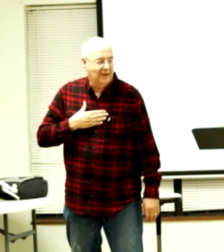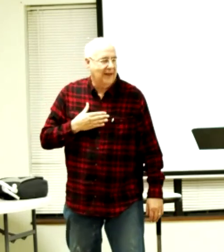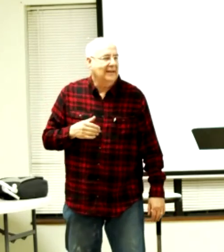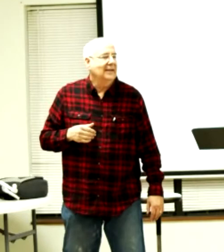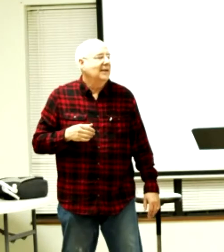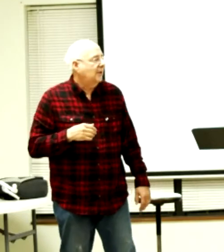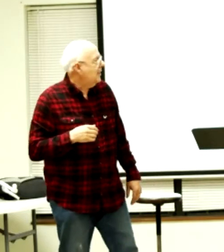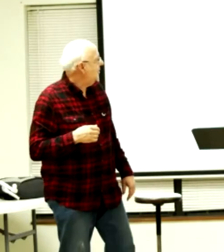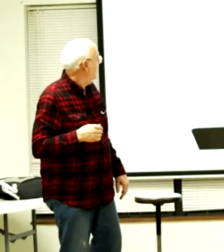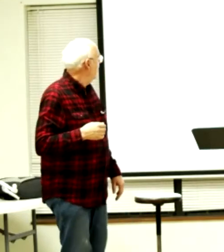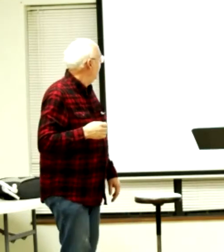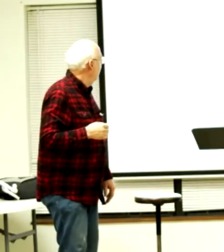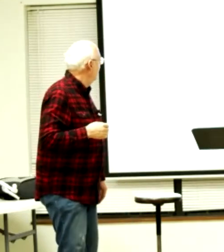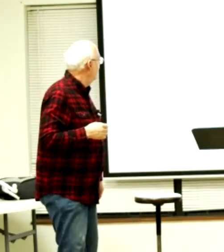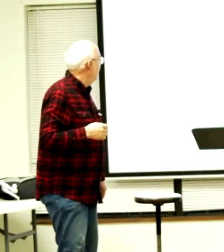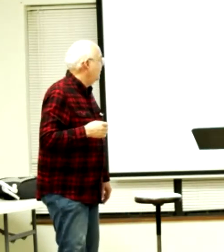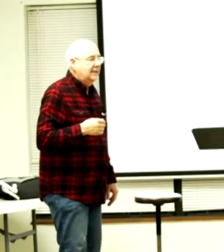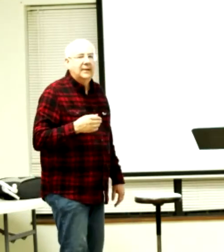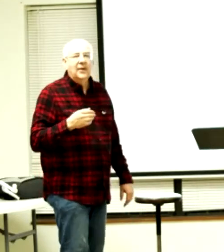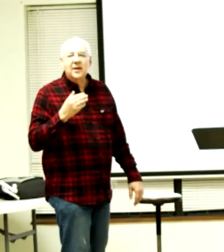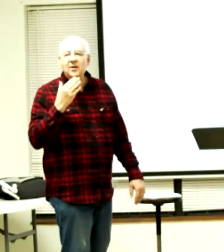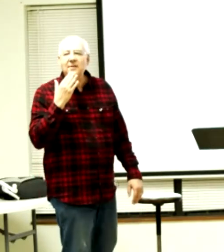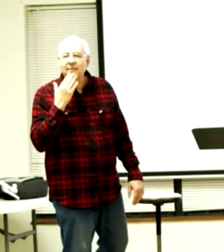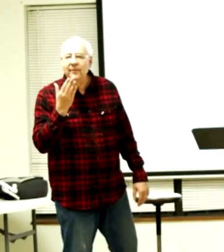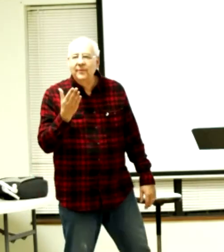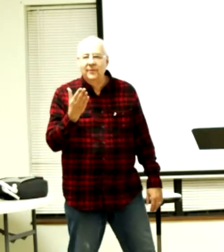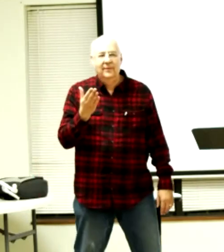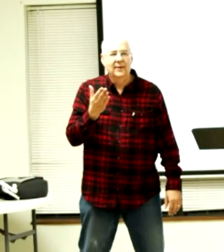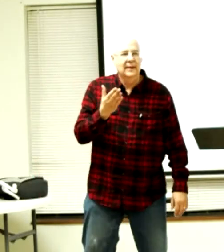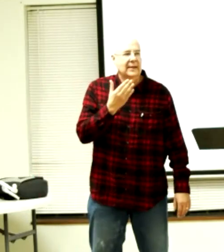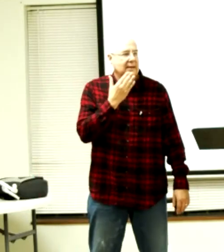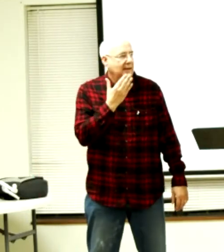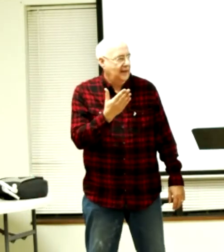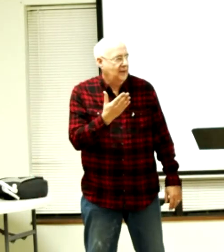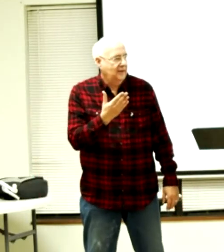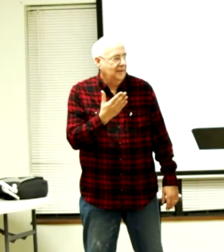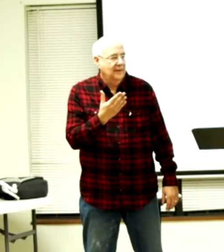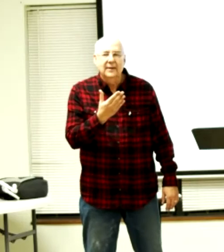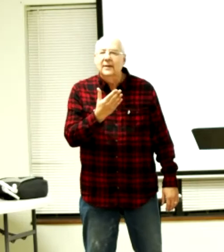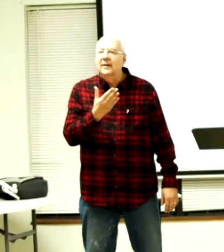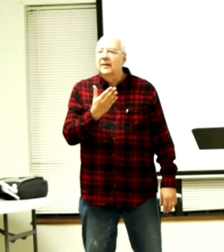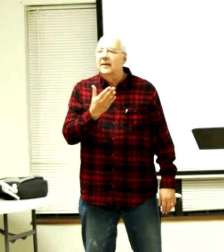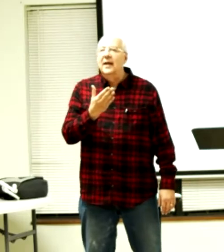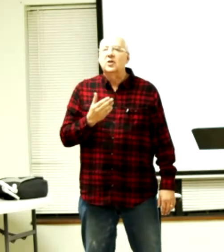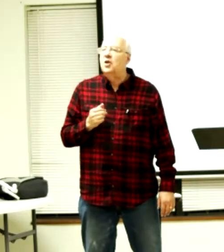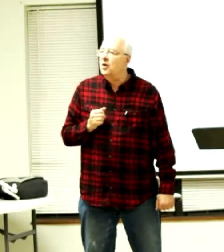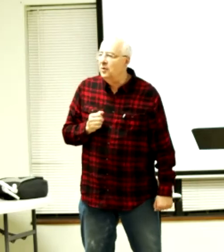Okay. Please. Thank you. Thank you. Excuse